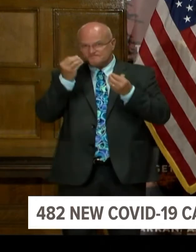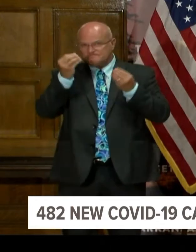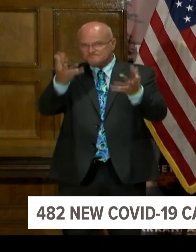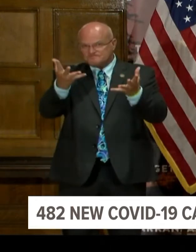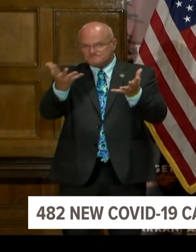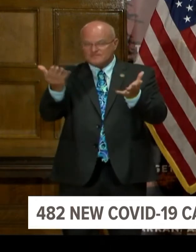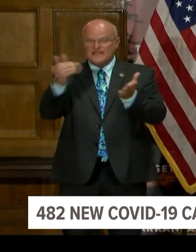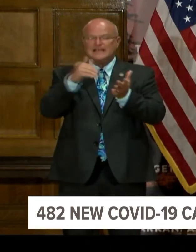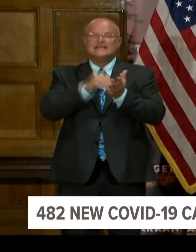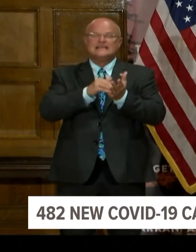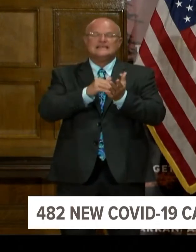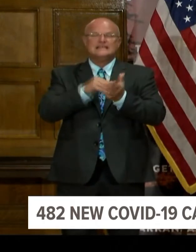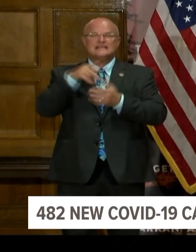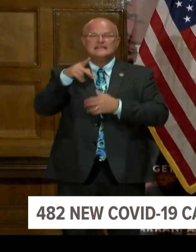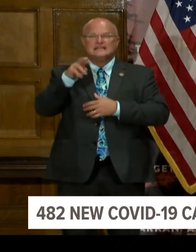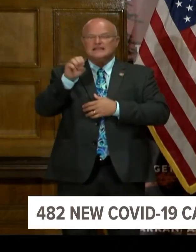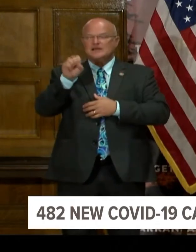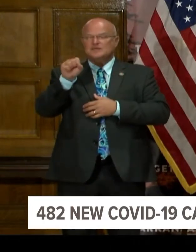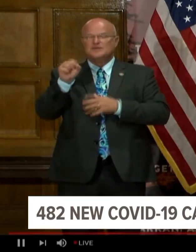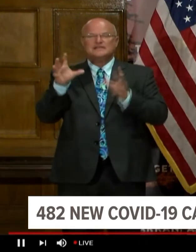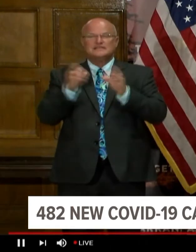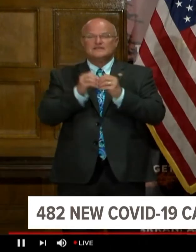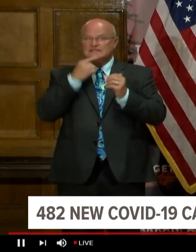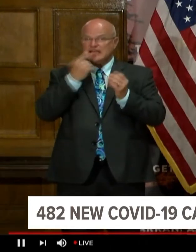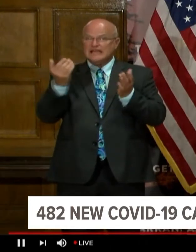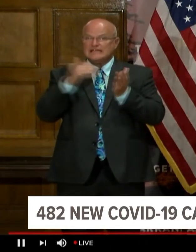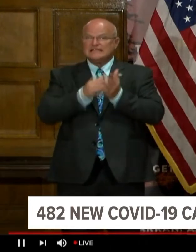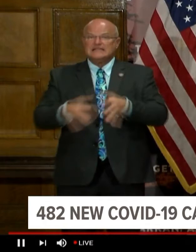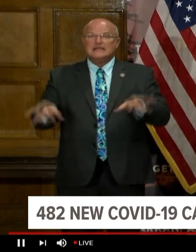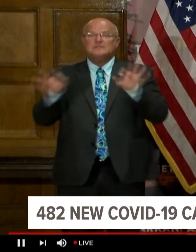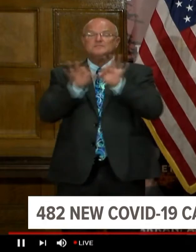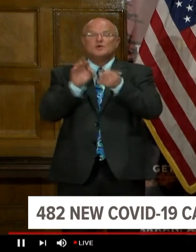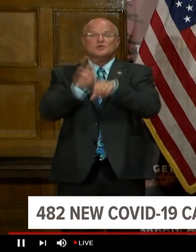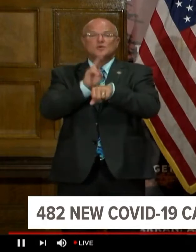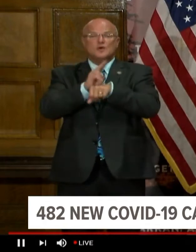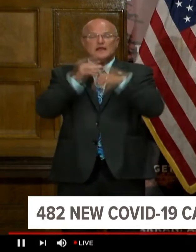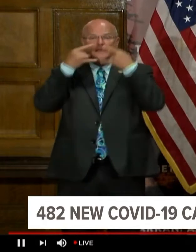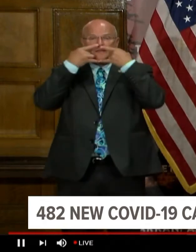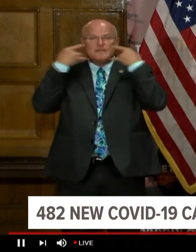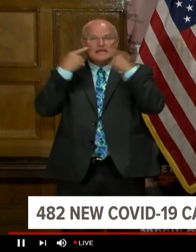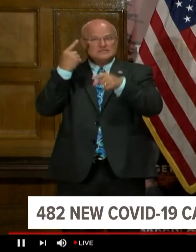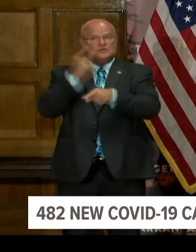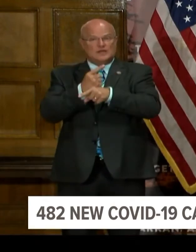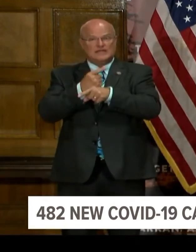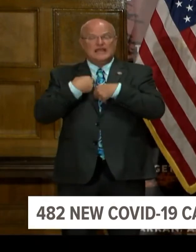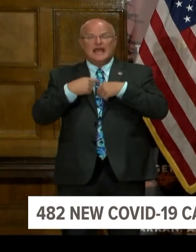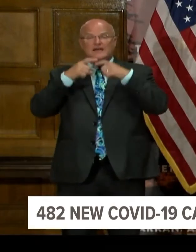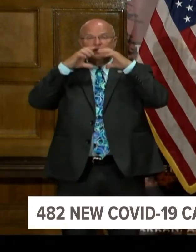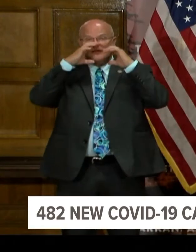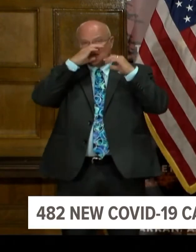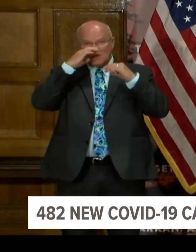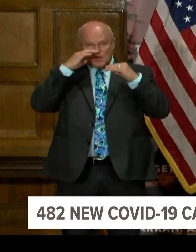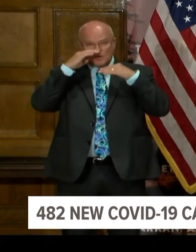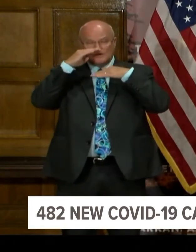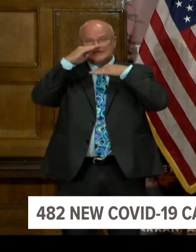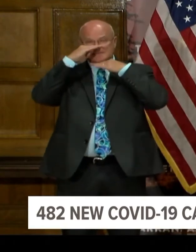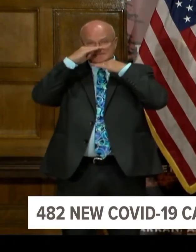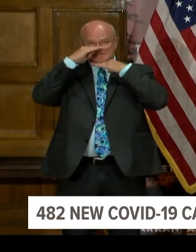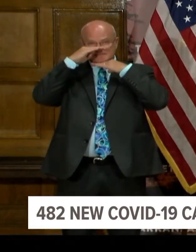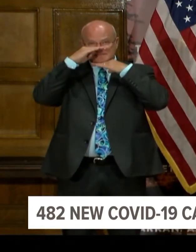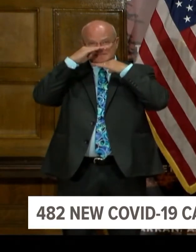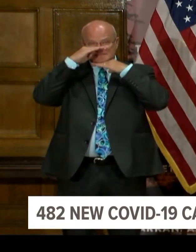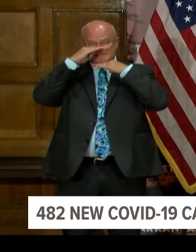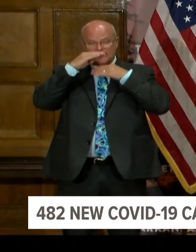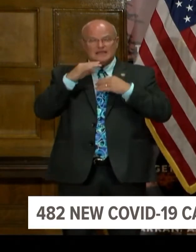at today's press conference. I want to again reiterate that it's important to wear the mask correctly, to have it covering the nose, covering the